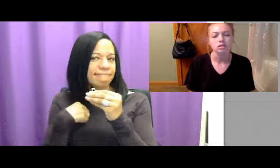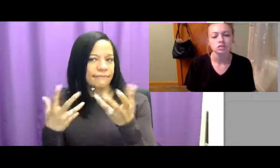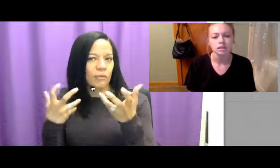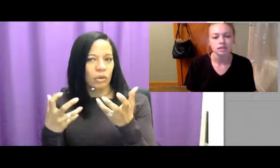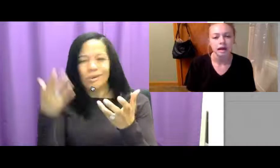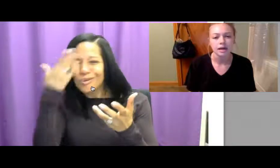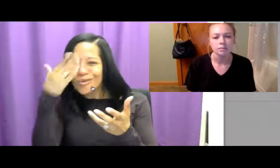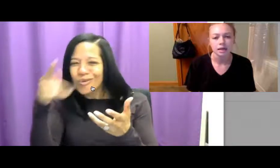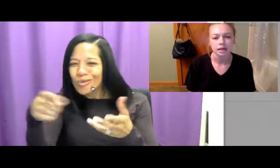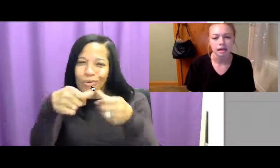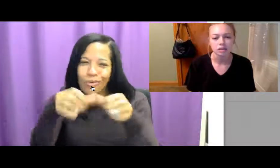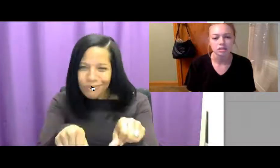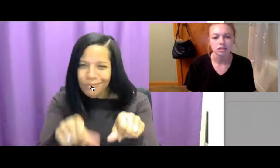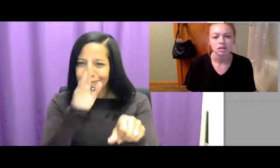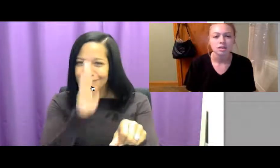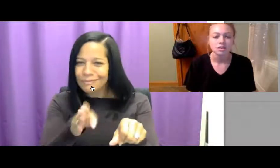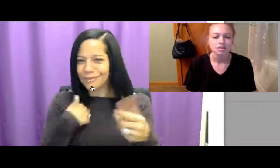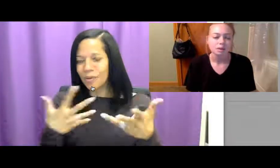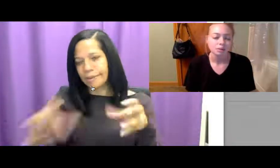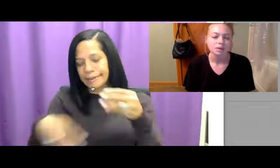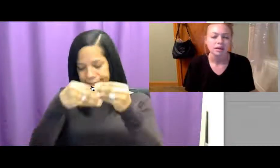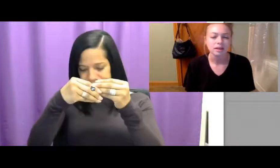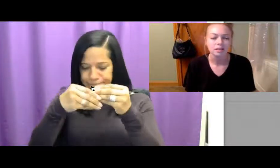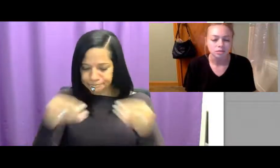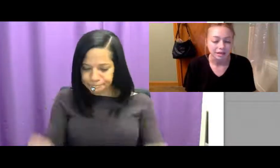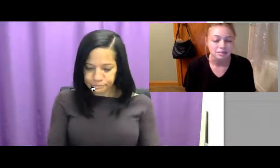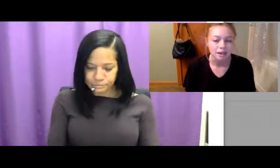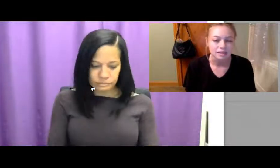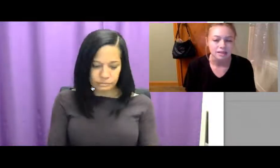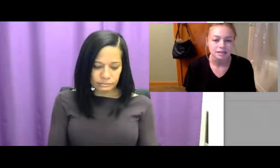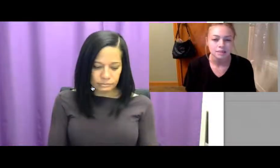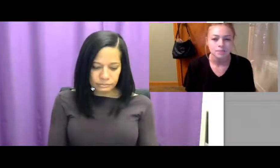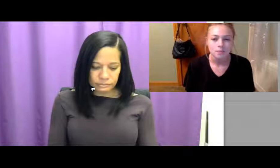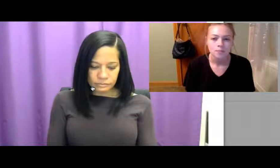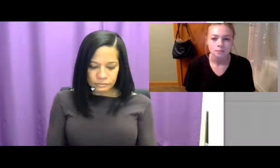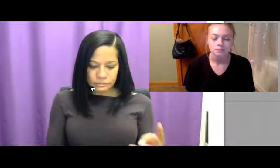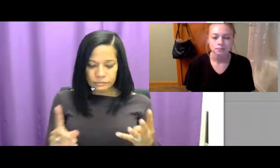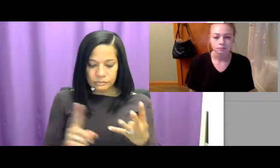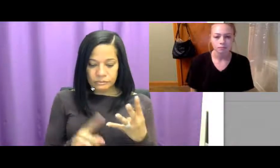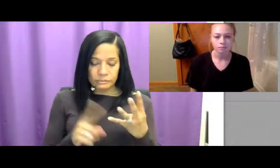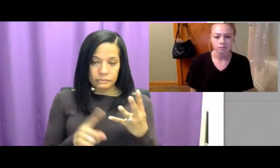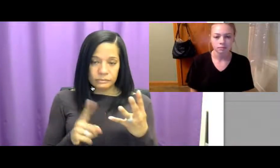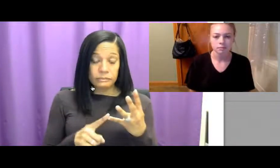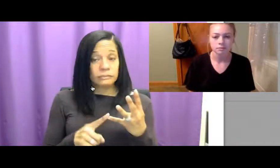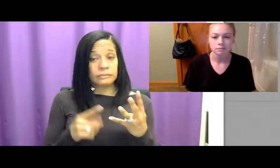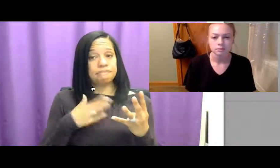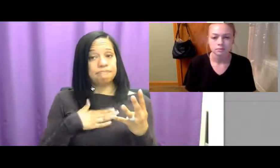I also would like to add a bank account so I can get direct deposit.